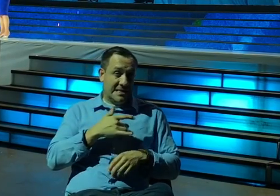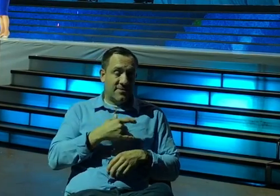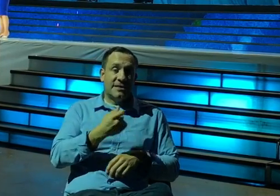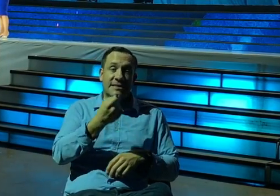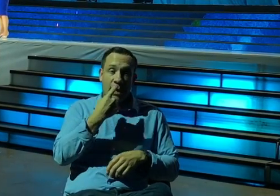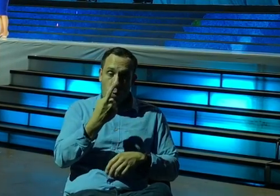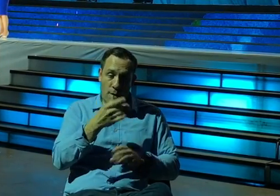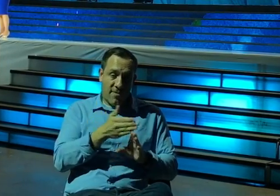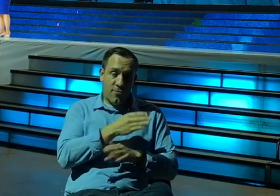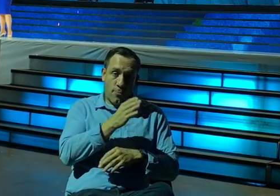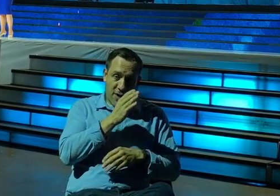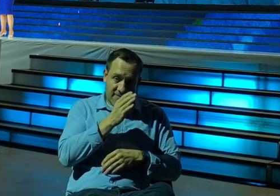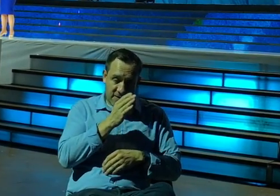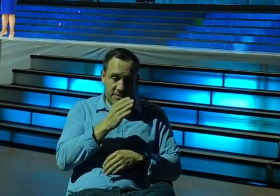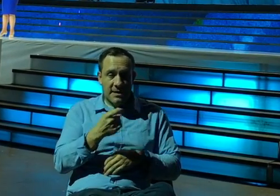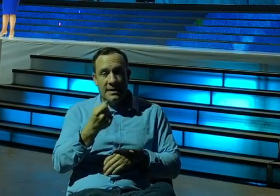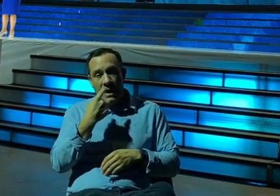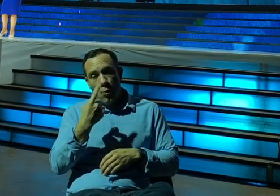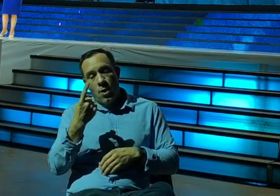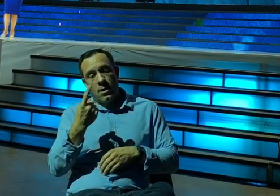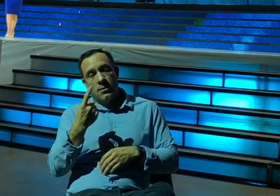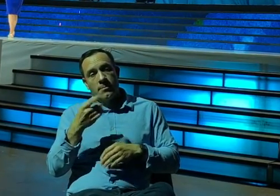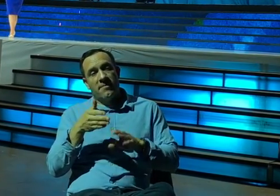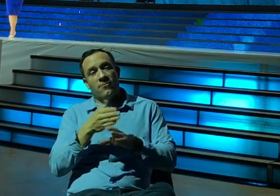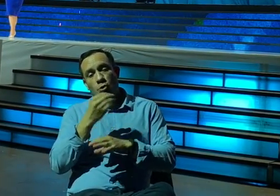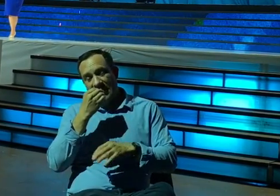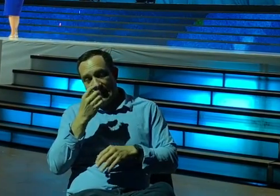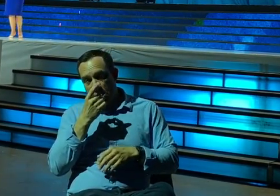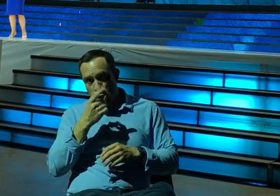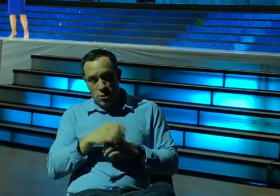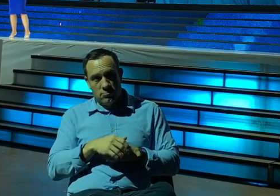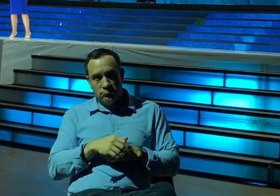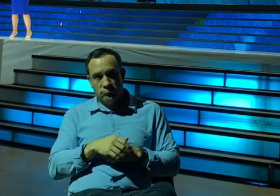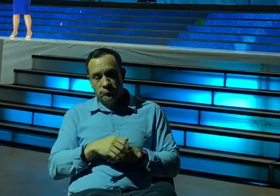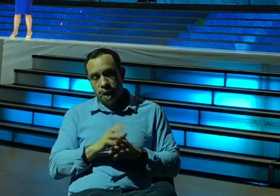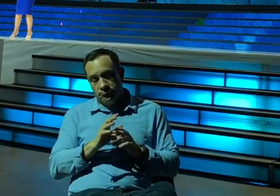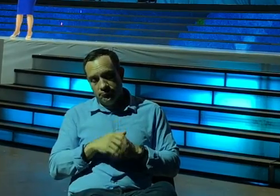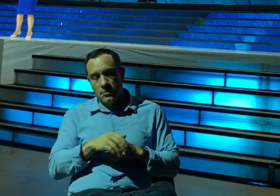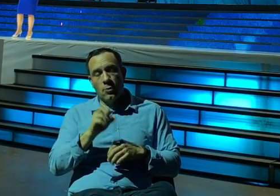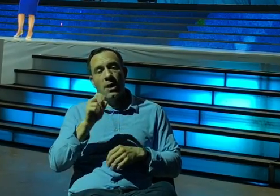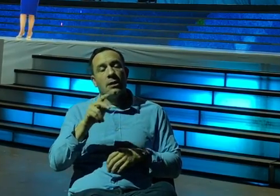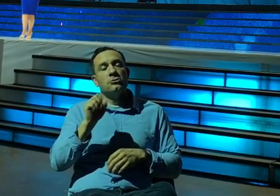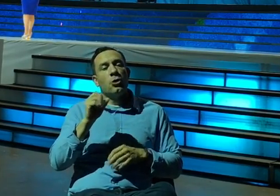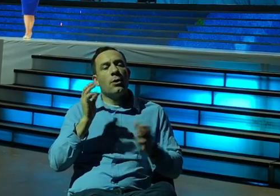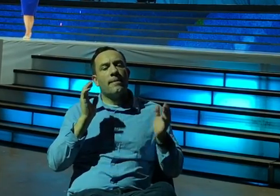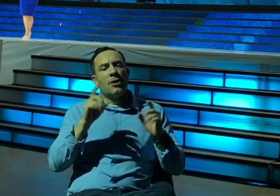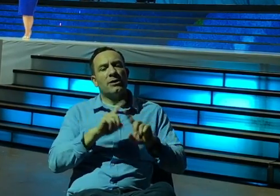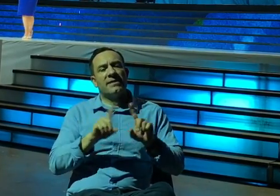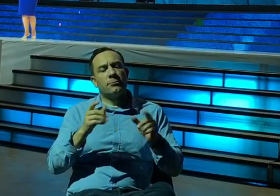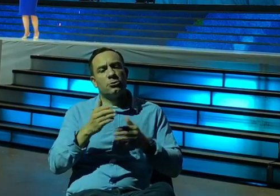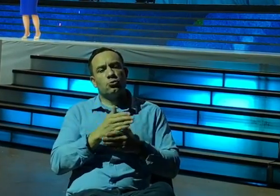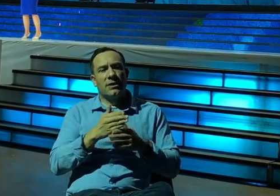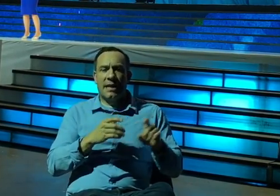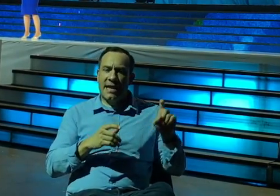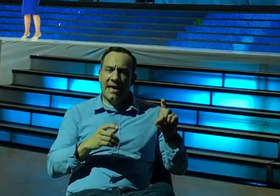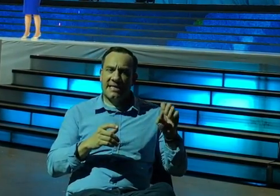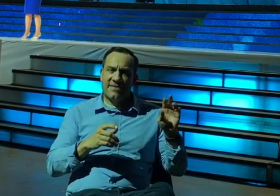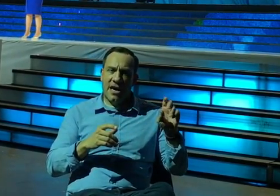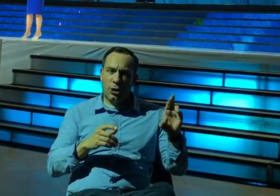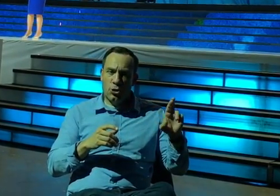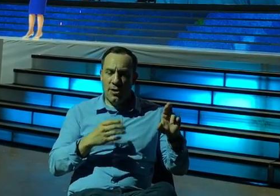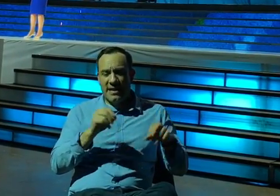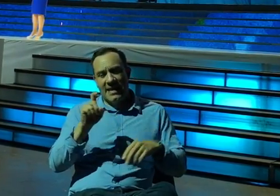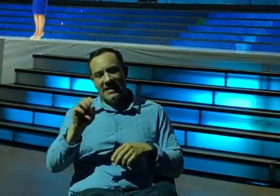before breakfast and take 1 capsule before you eat dinner. Just a tip. So let's compare the differences between X Factor and X